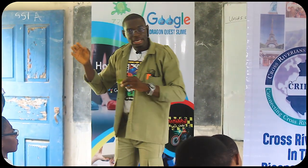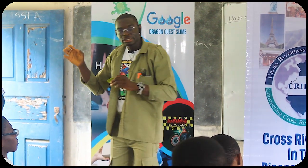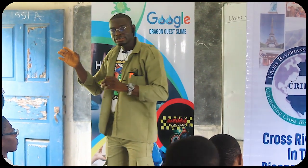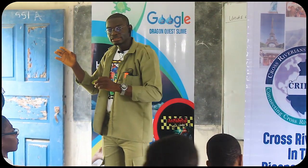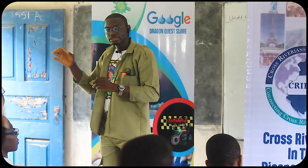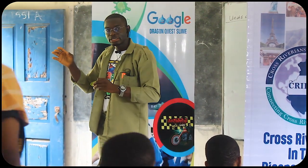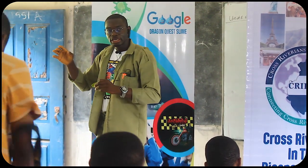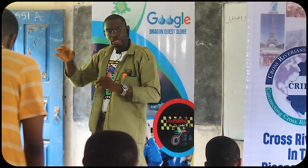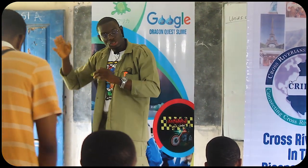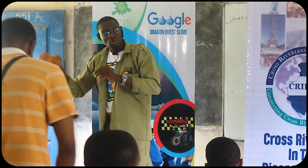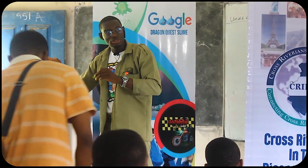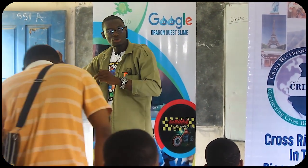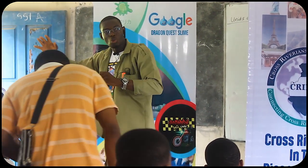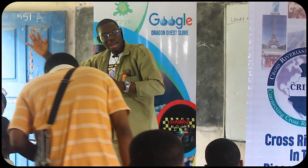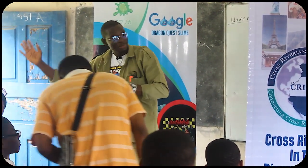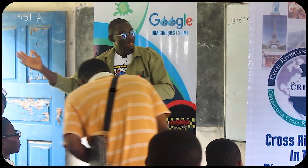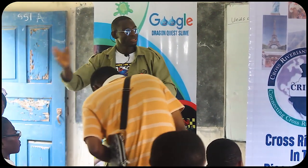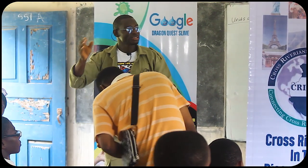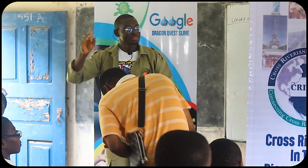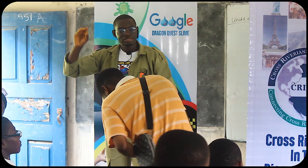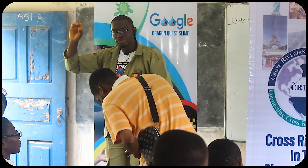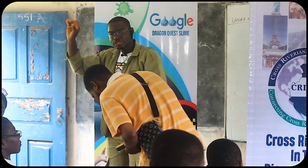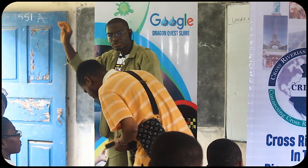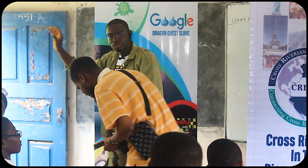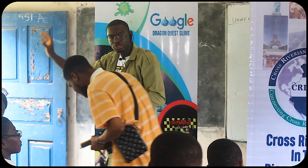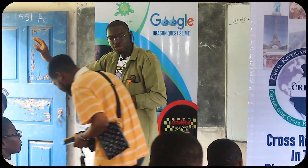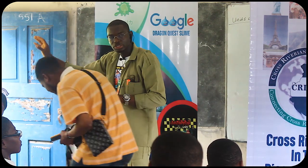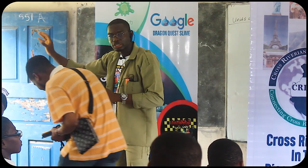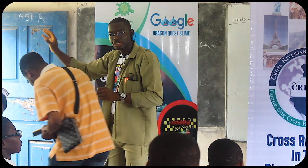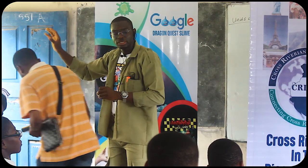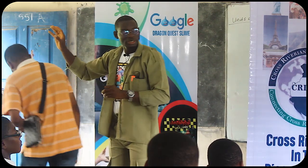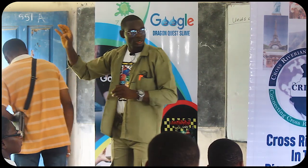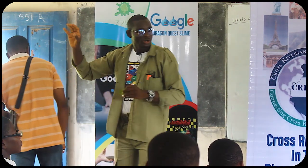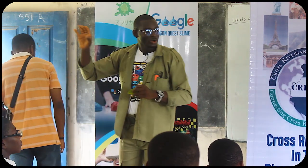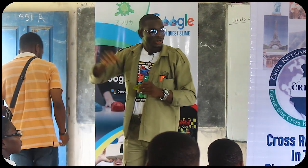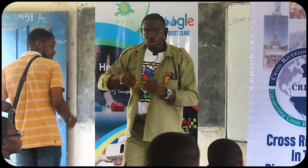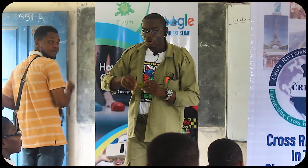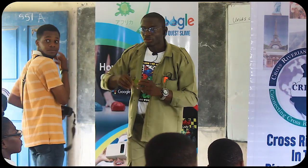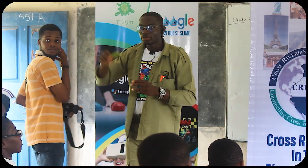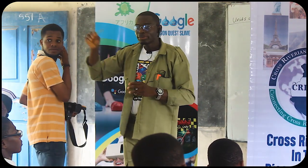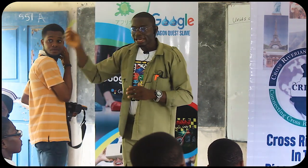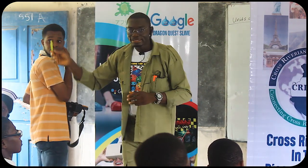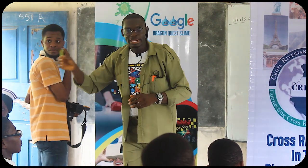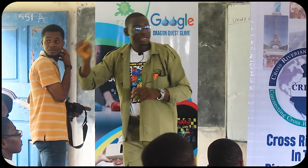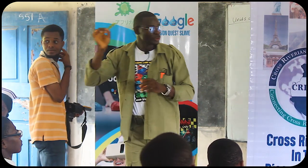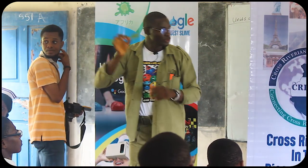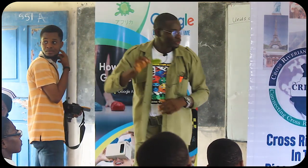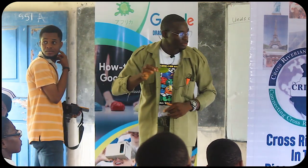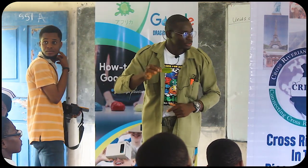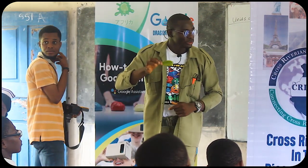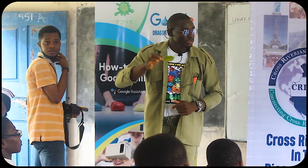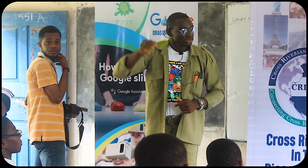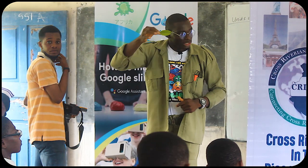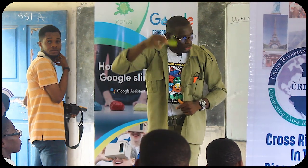And they are, in other words, wiping out the specific species of the plants they